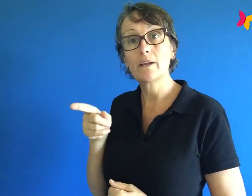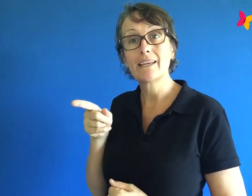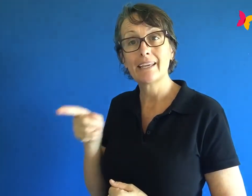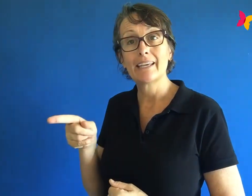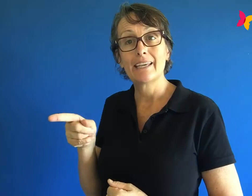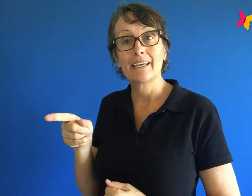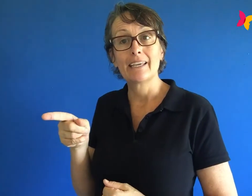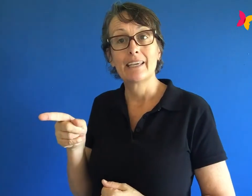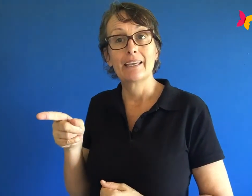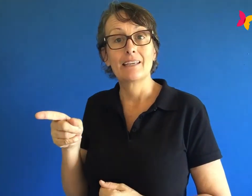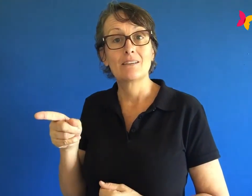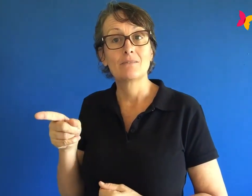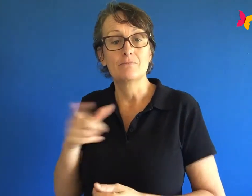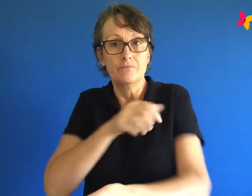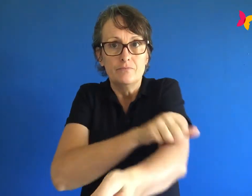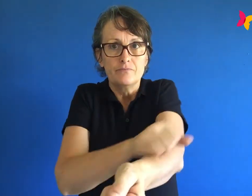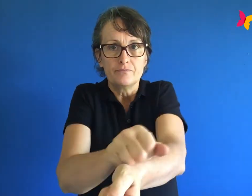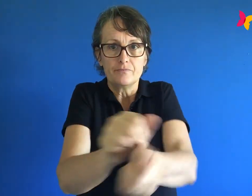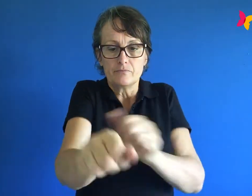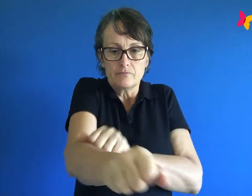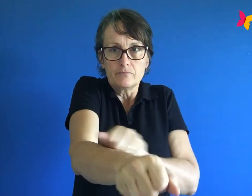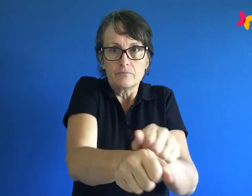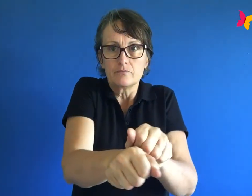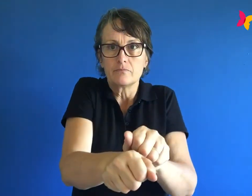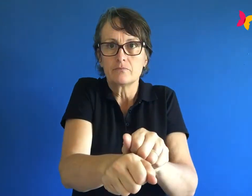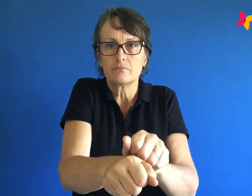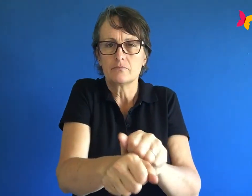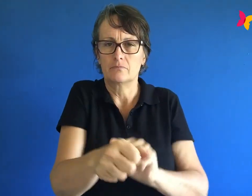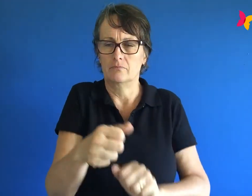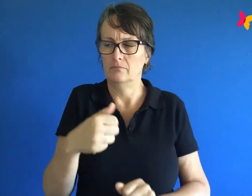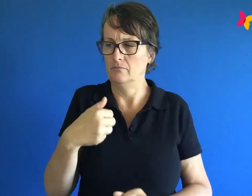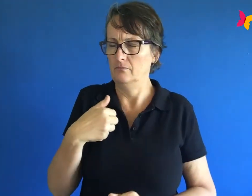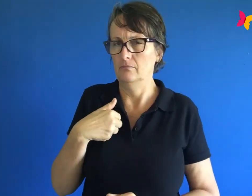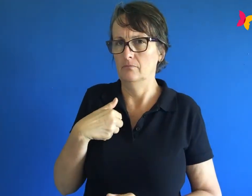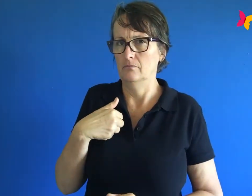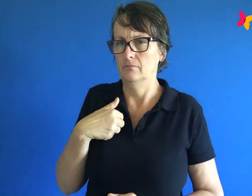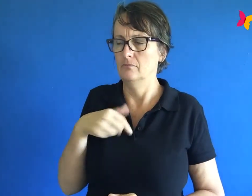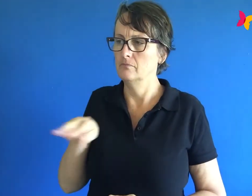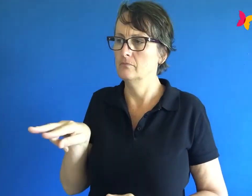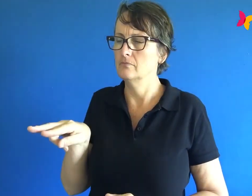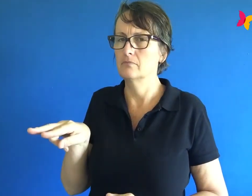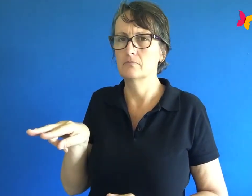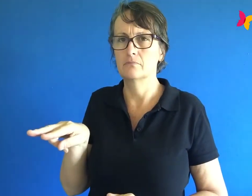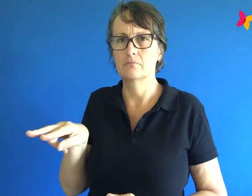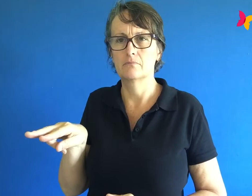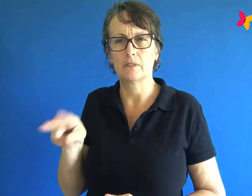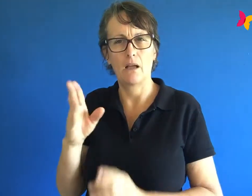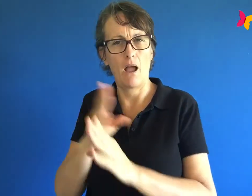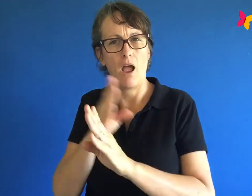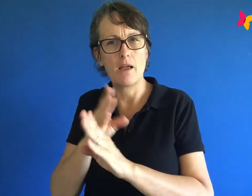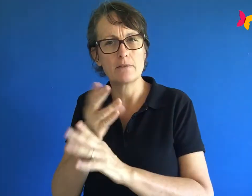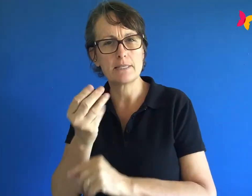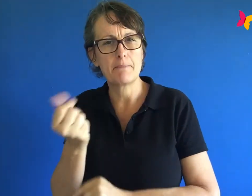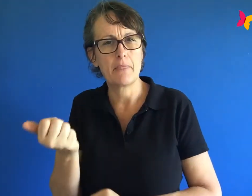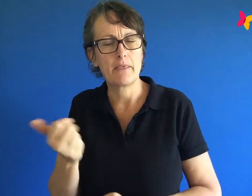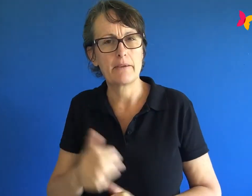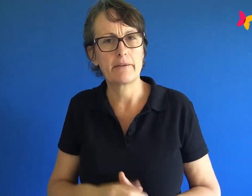pulled down his sleeve on his school jumper and he was hiding something, which as a